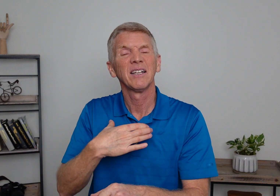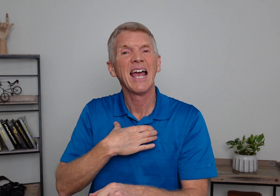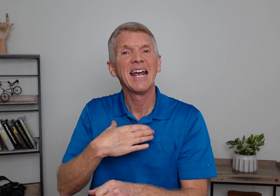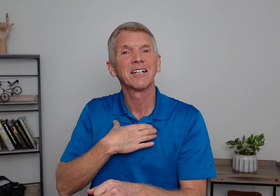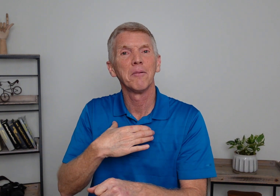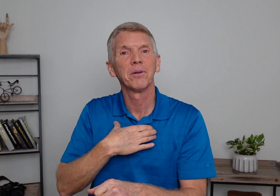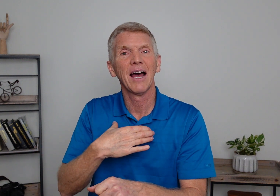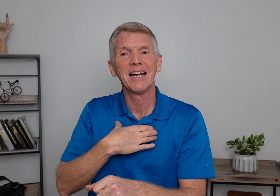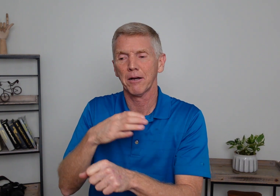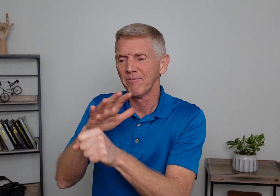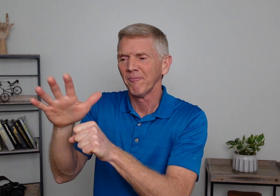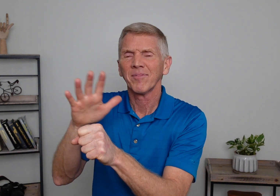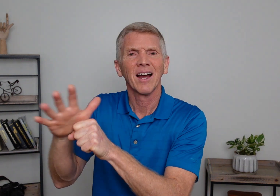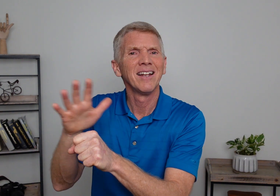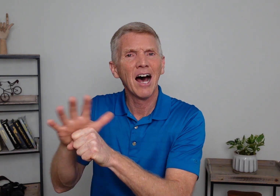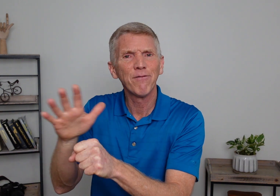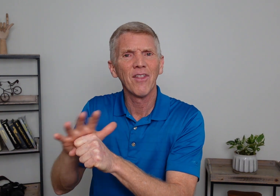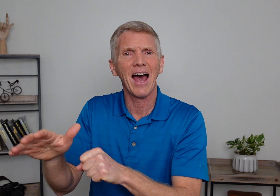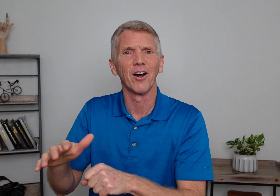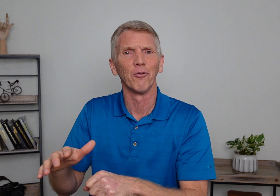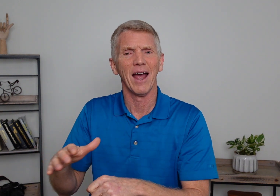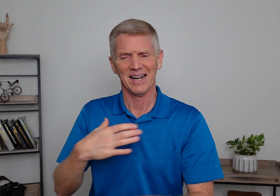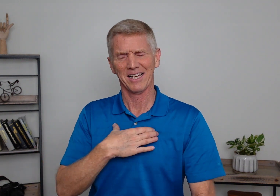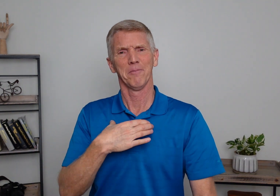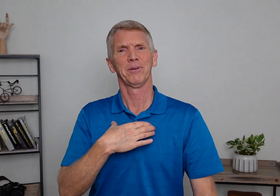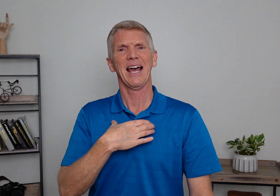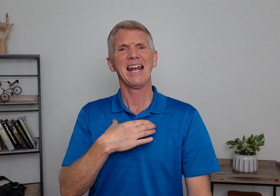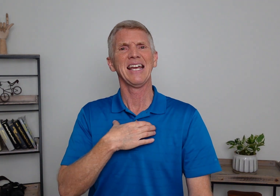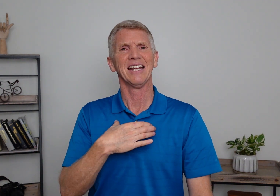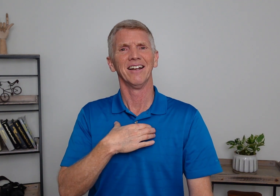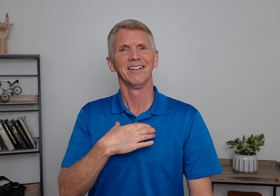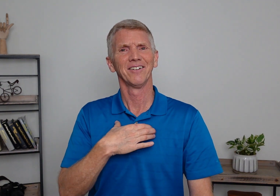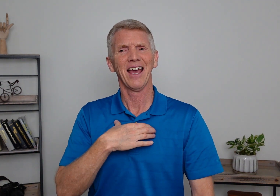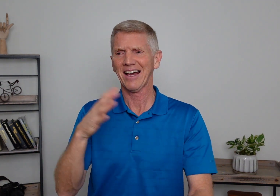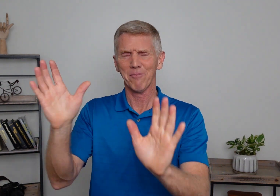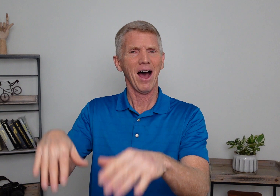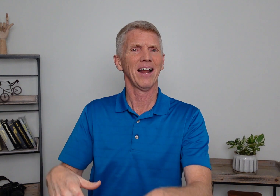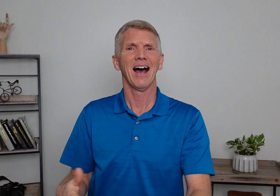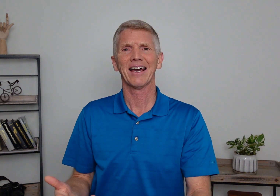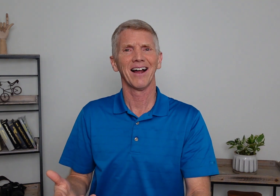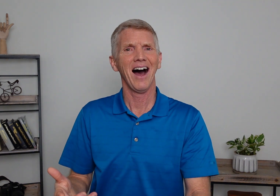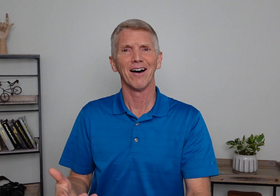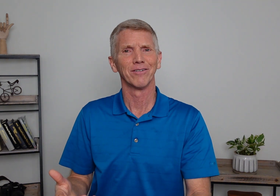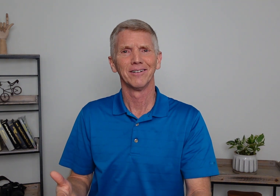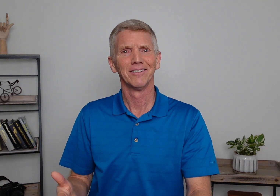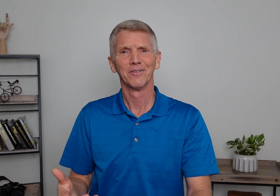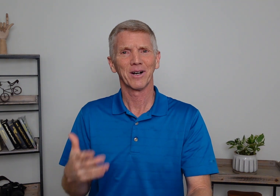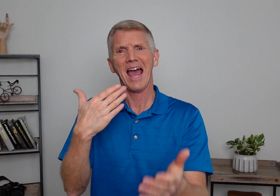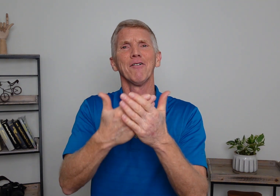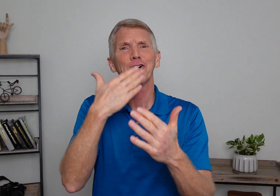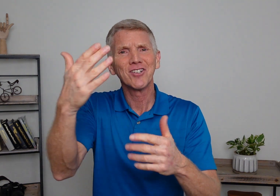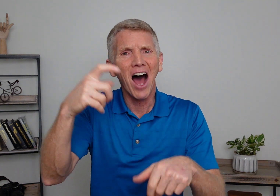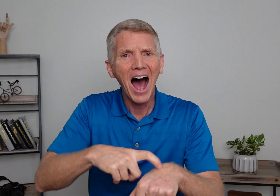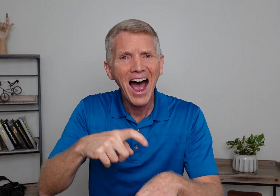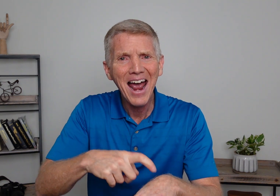complain. Enough of that already, complaining. Okay, come on, knock it off. We're gonna have a good time